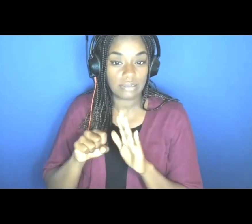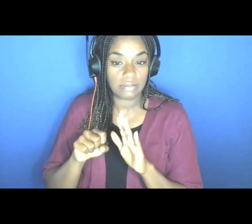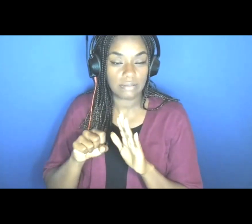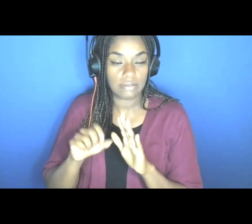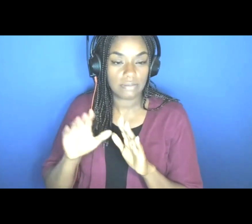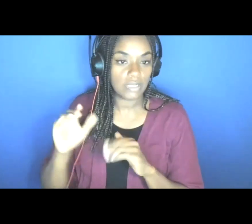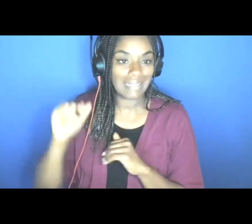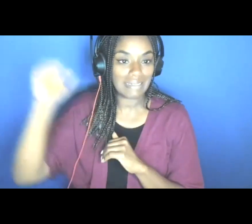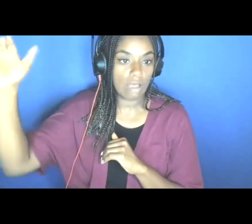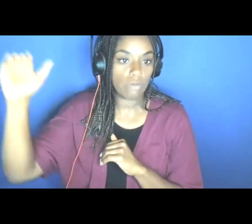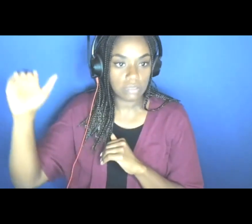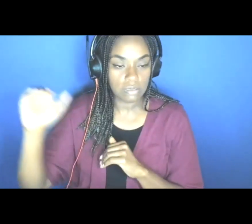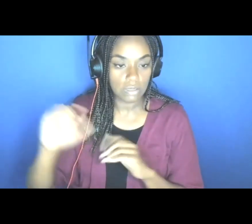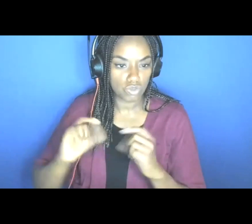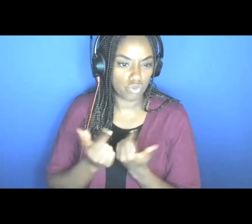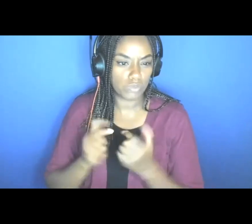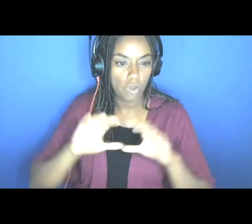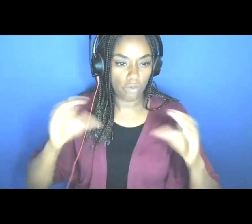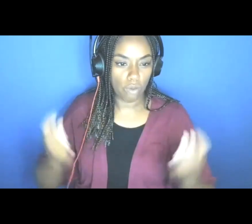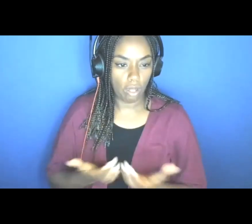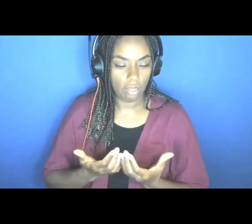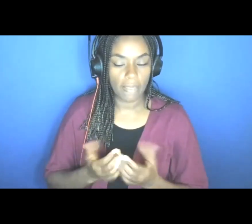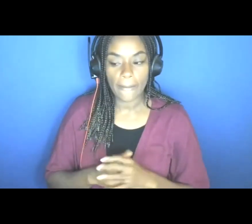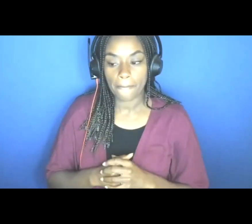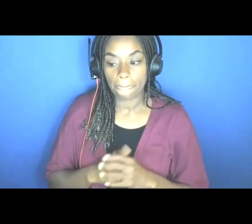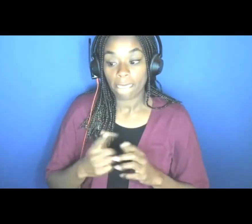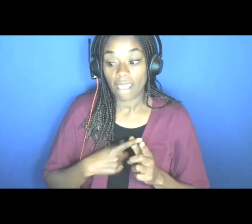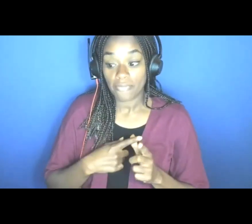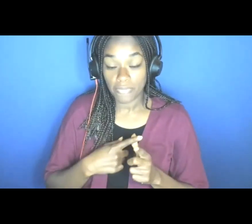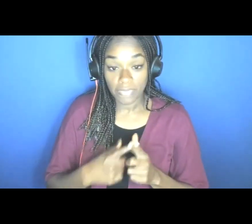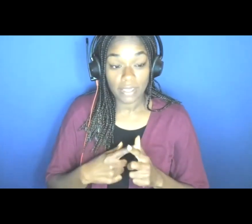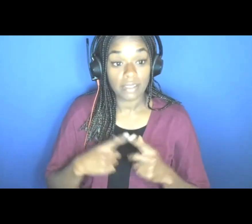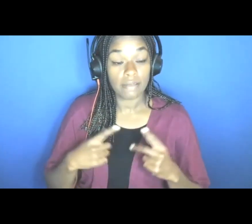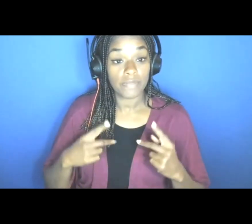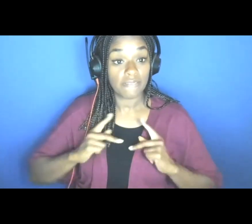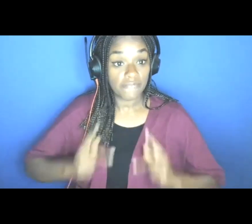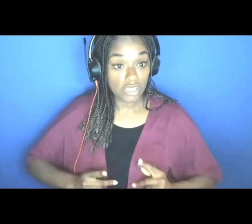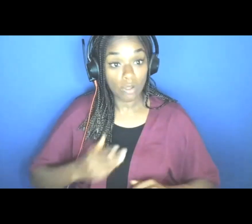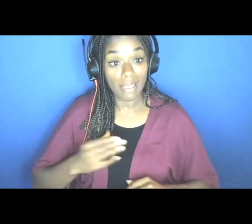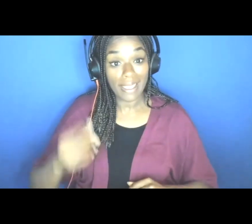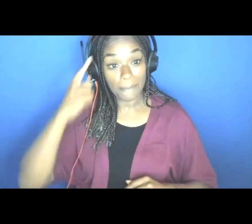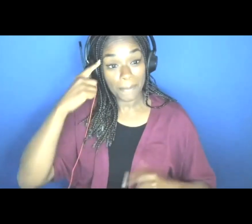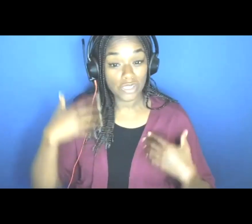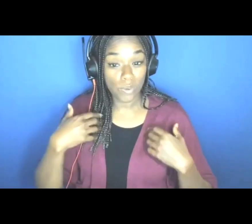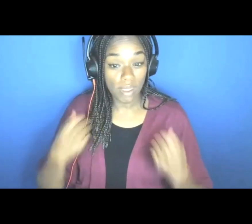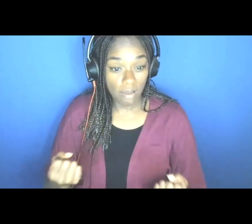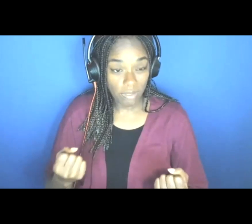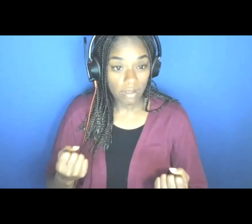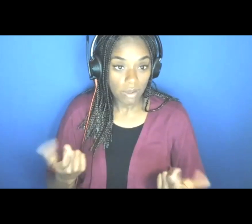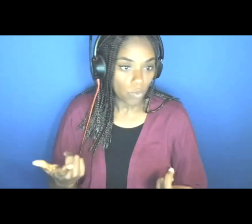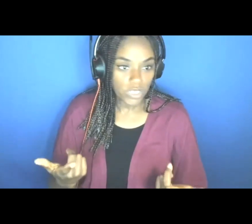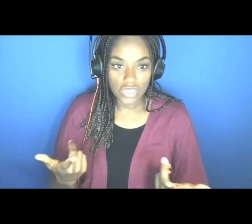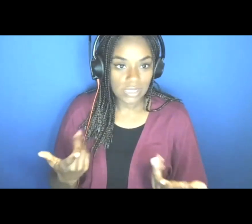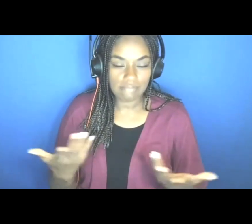population. And then there's the issue not only of physical health, but of mental health, which is obviously core to our